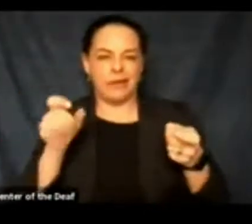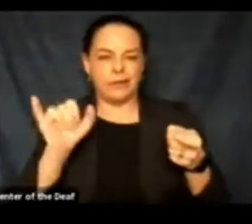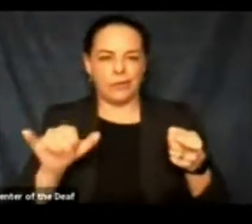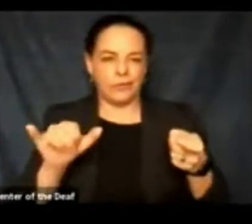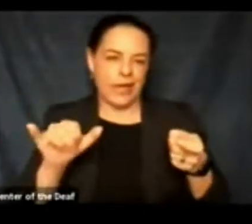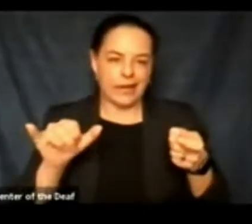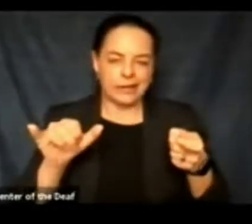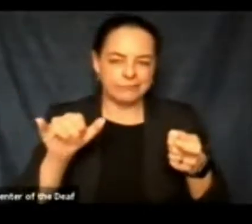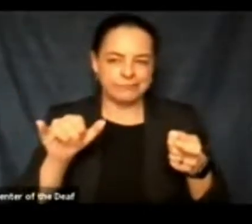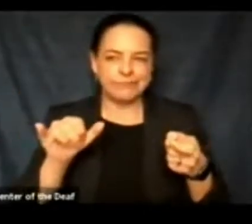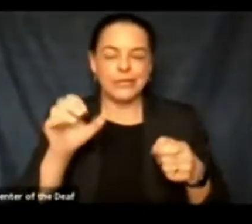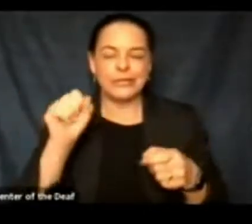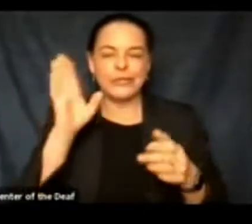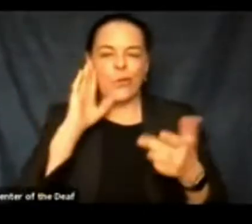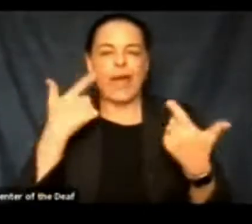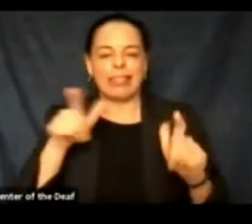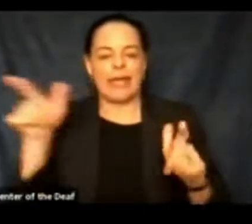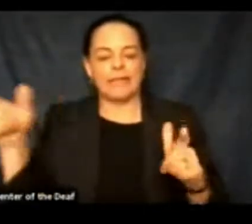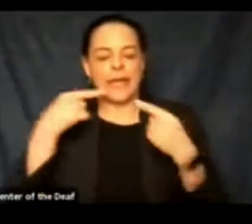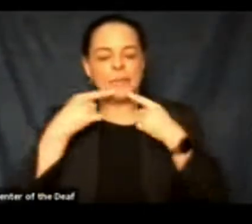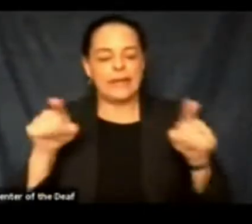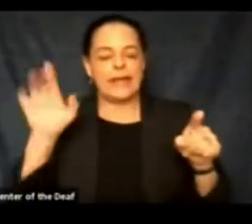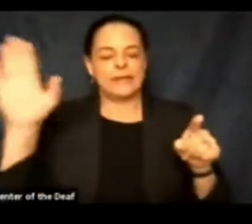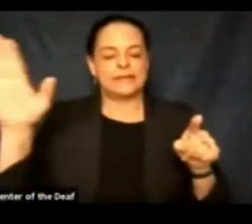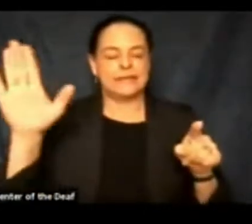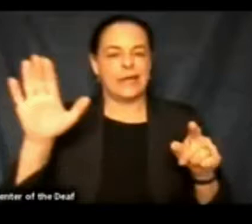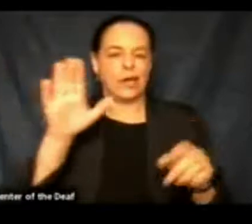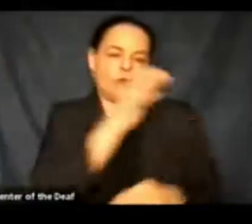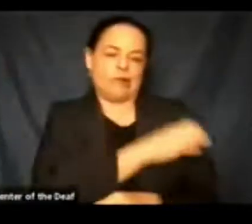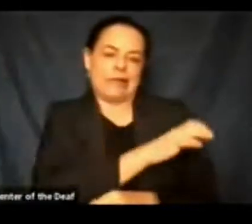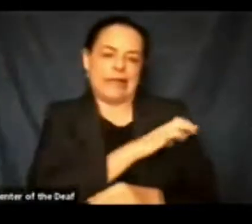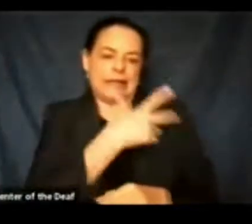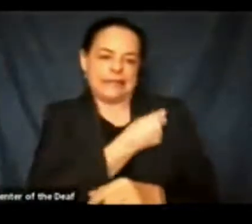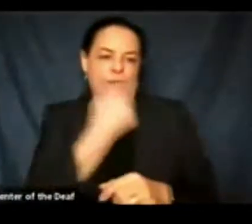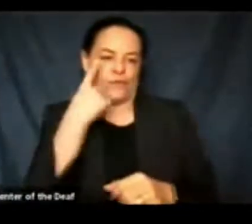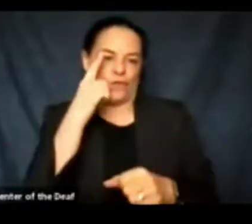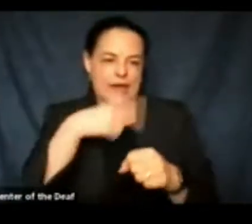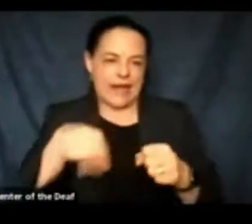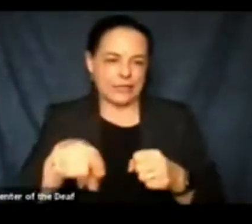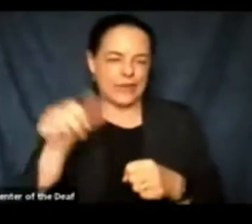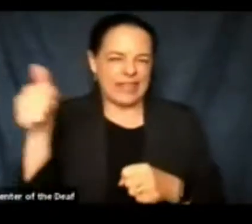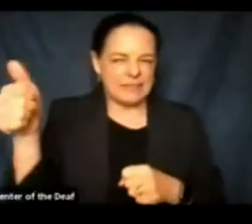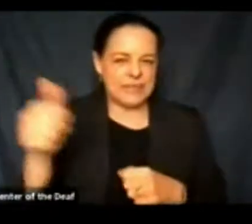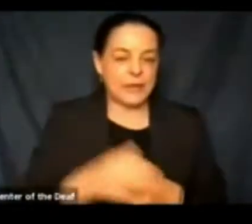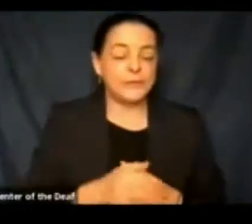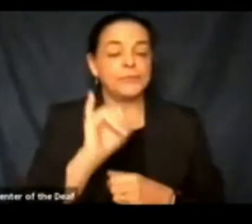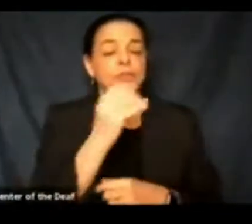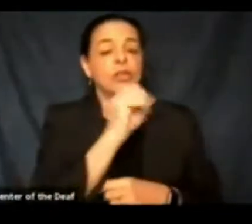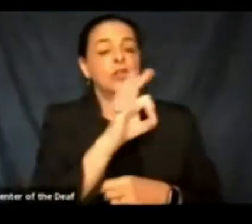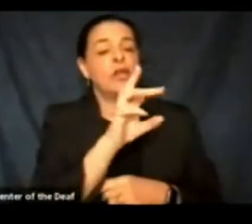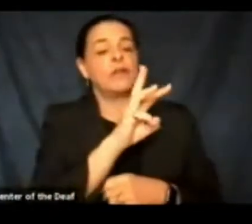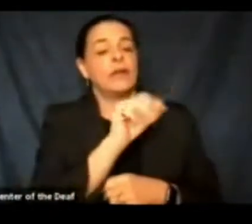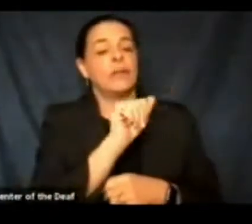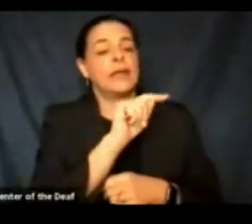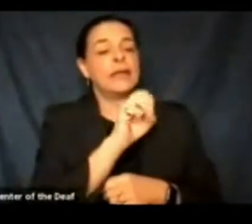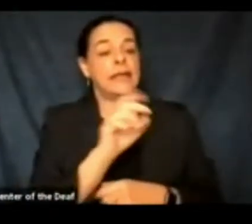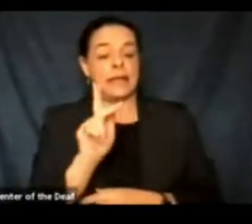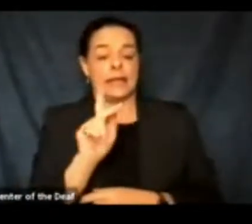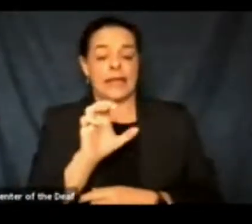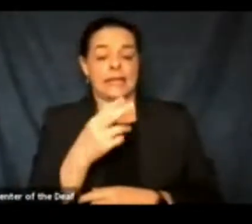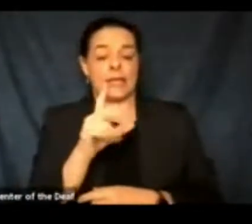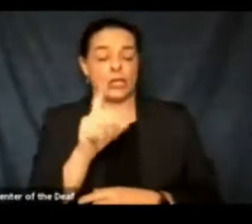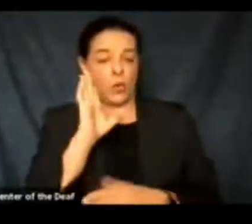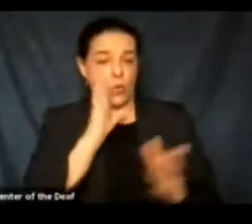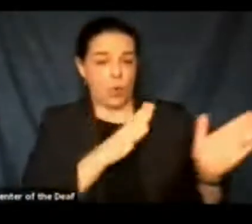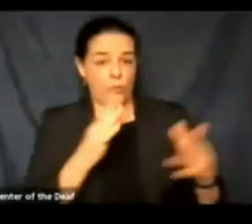So we'll let them announce their vaccine clinics for next week. From Jeff with WATE, is KCHD planning to